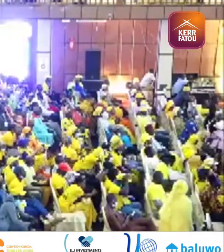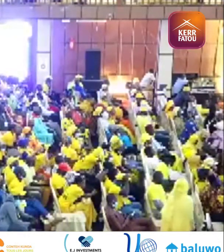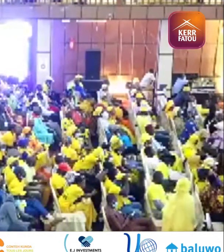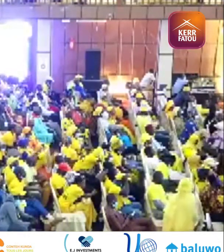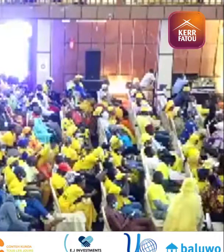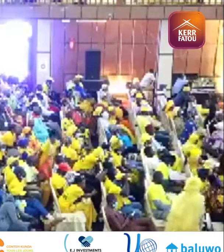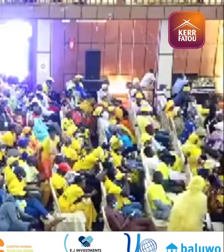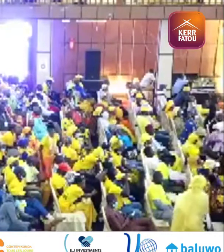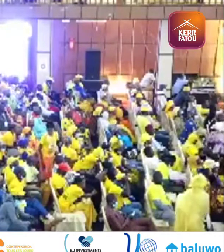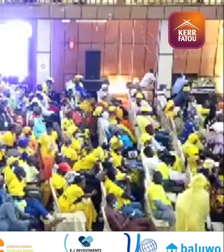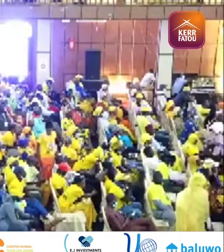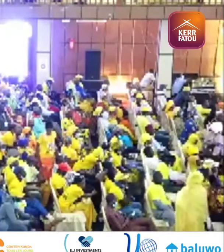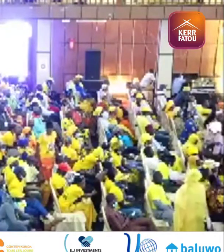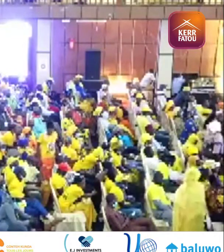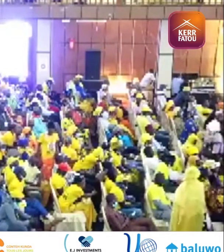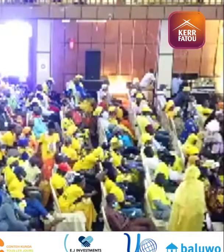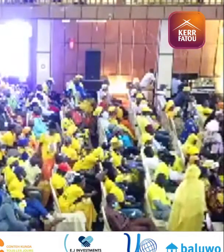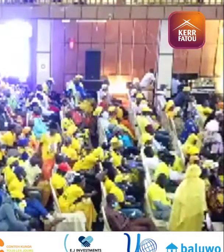Thank you very, very much,